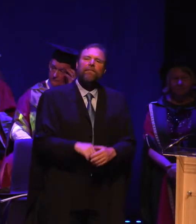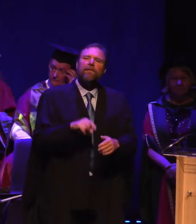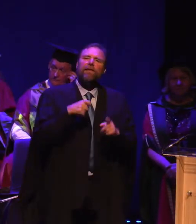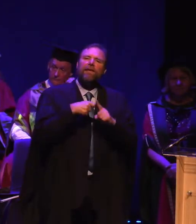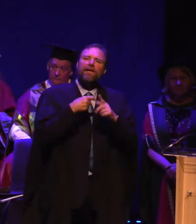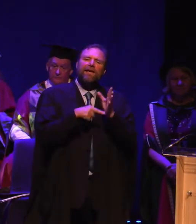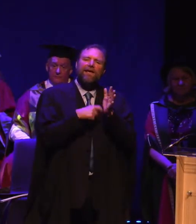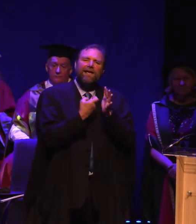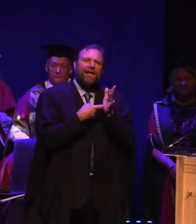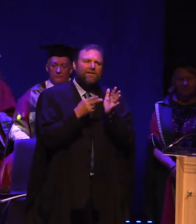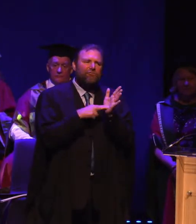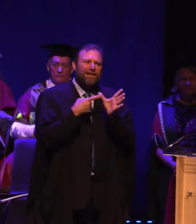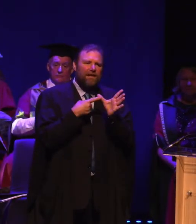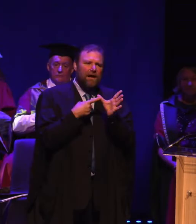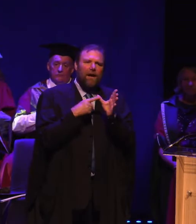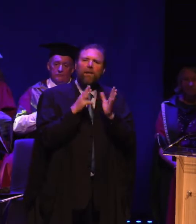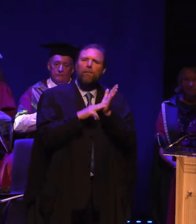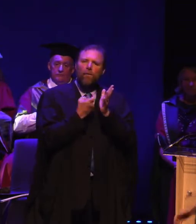Katerina Morgan.